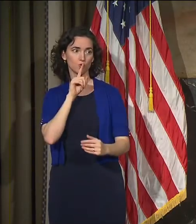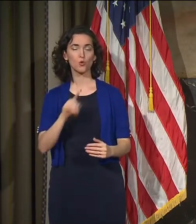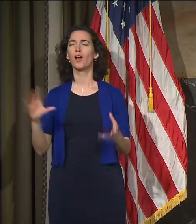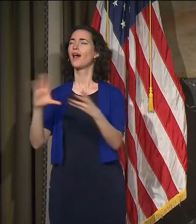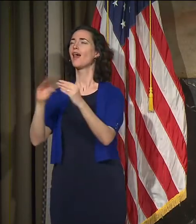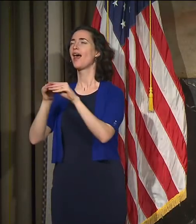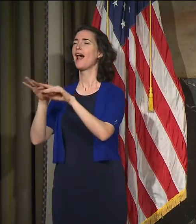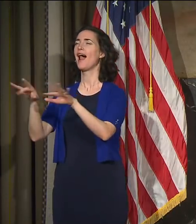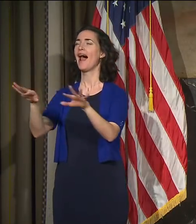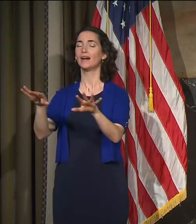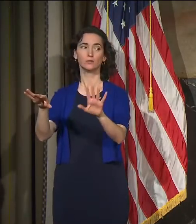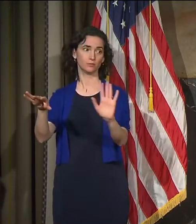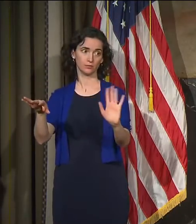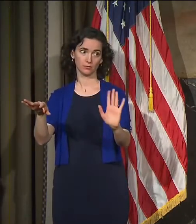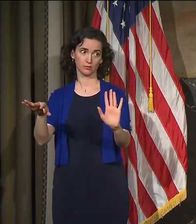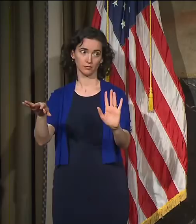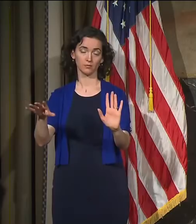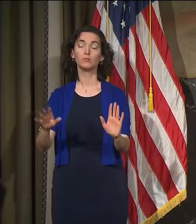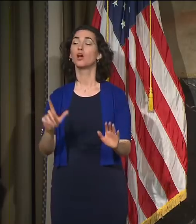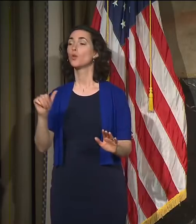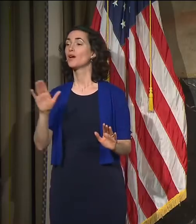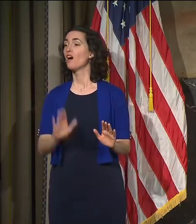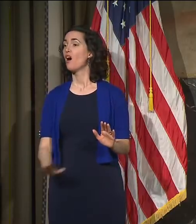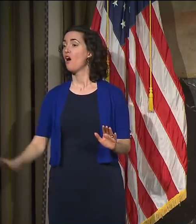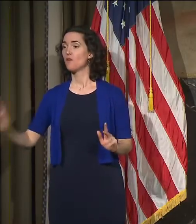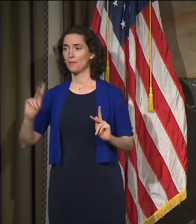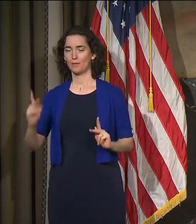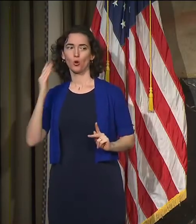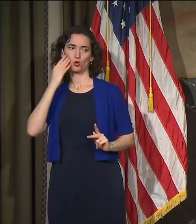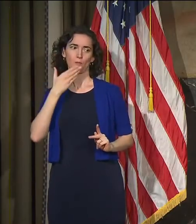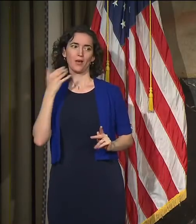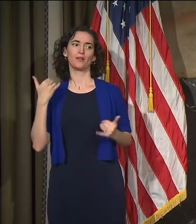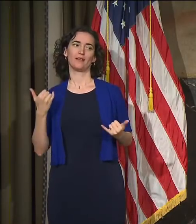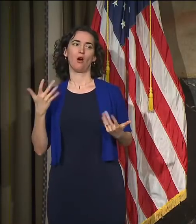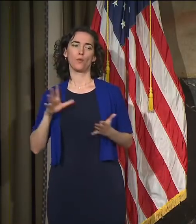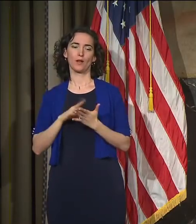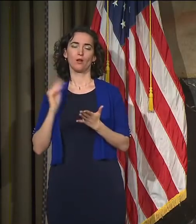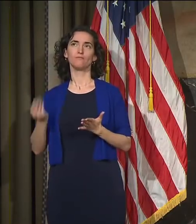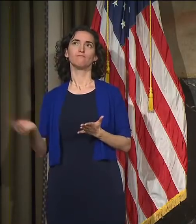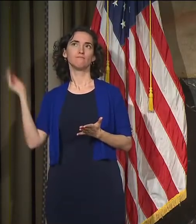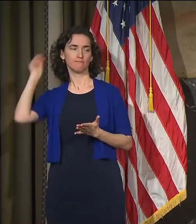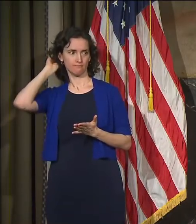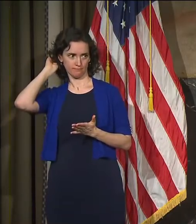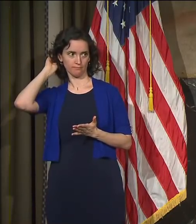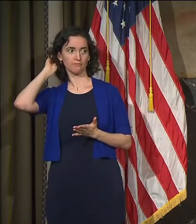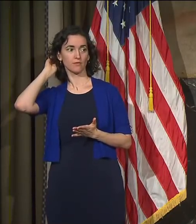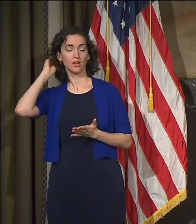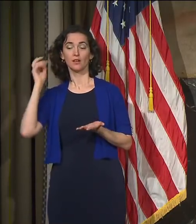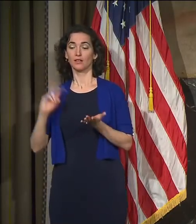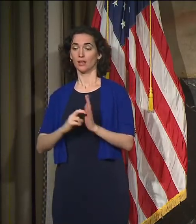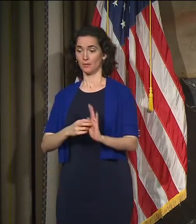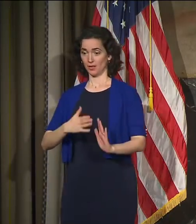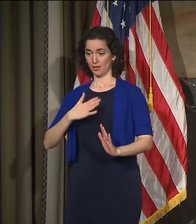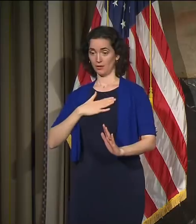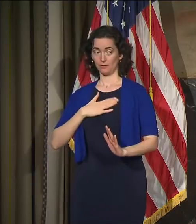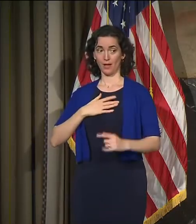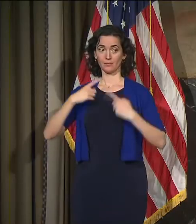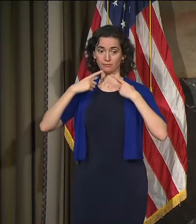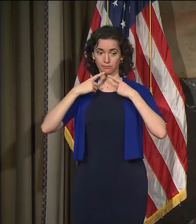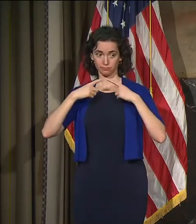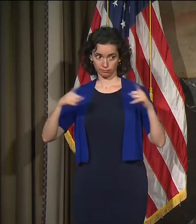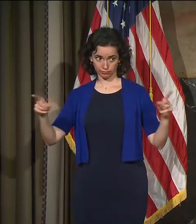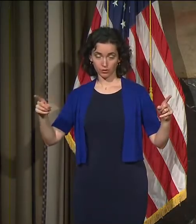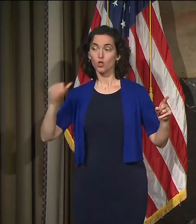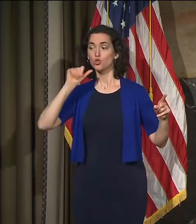remain in place. The people of Louisiana now know better, and so the proclamation that I will